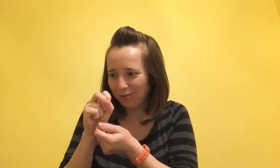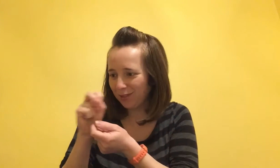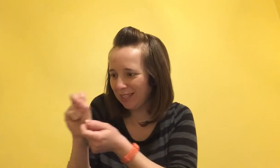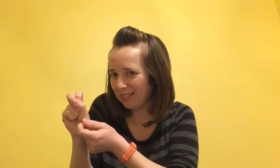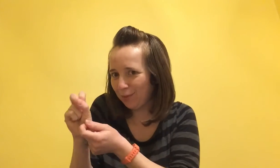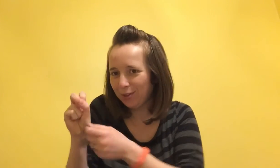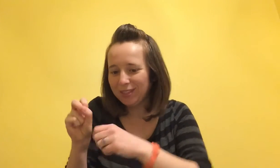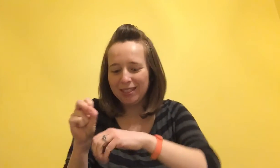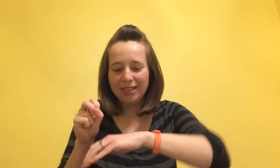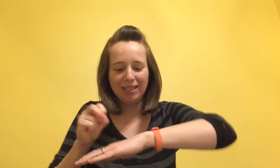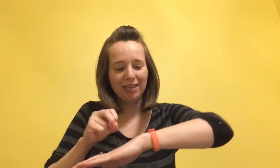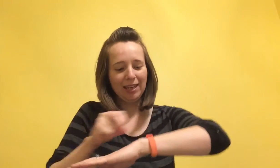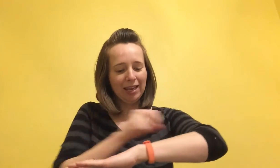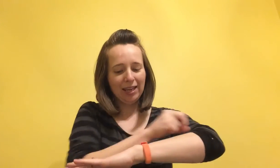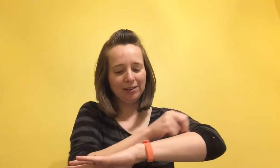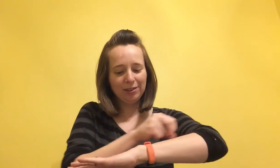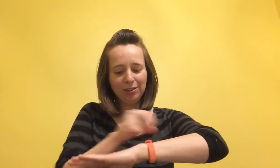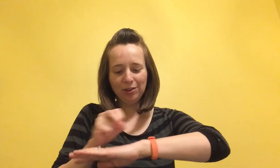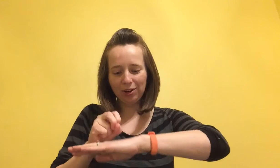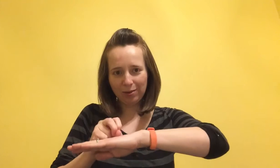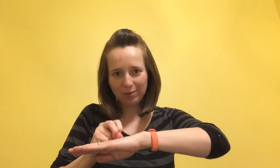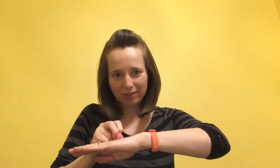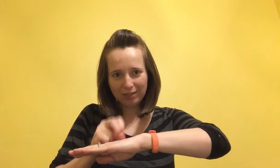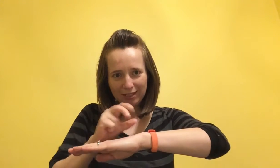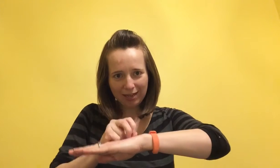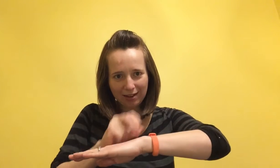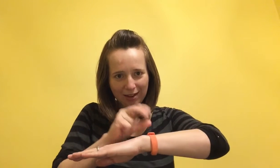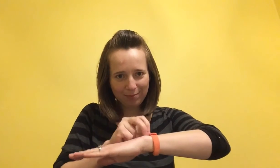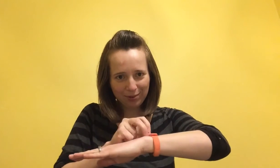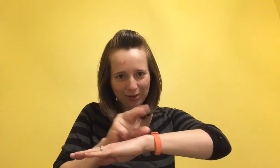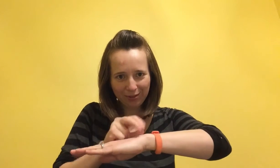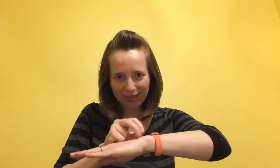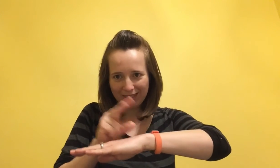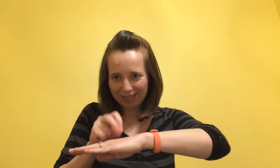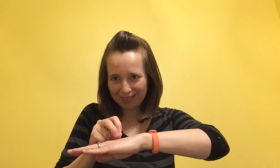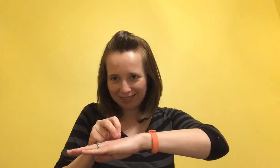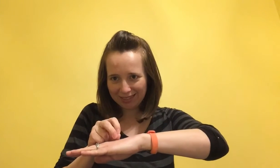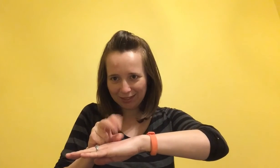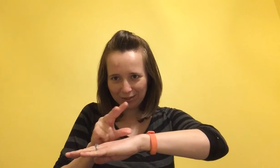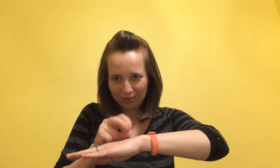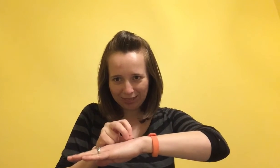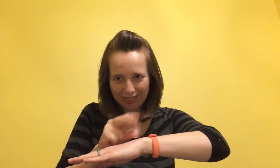really small and tiny. And along your arm, you're just going to kind of hop it around like this. Cricket.